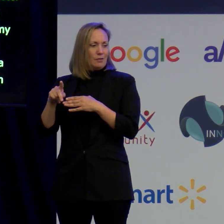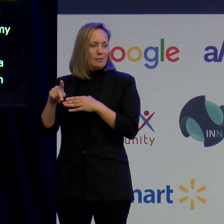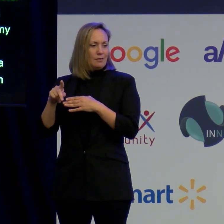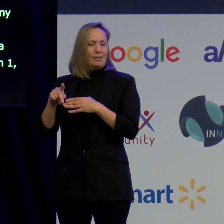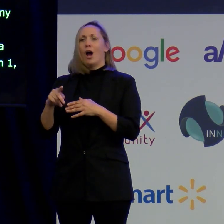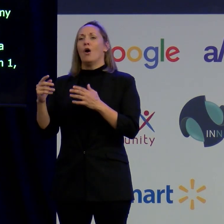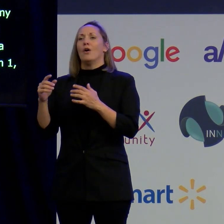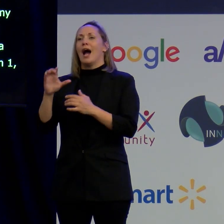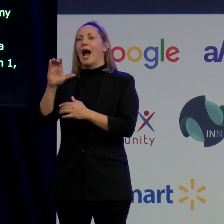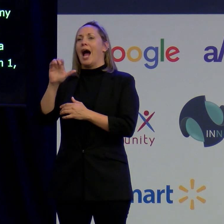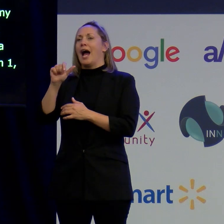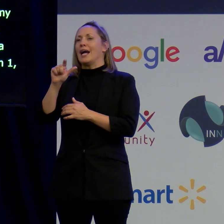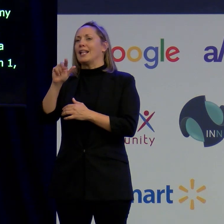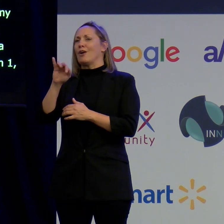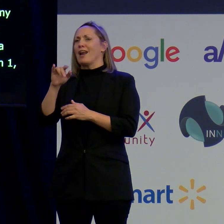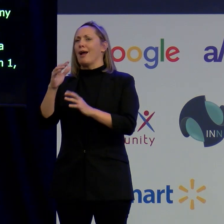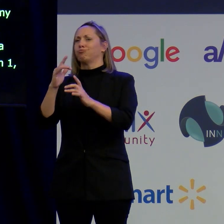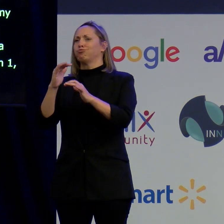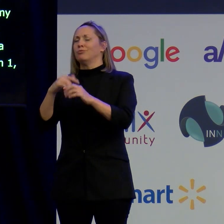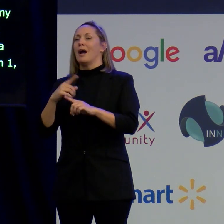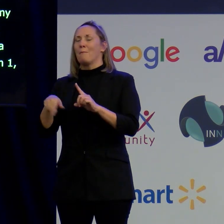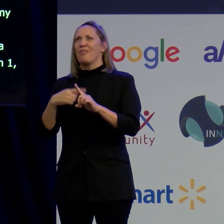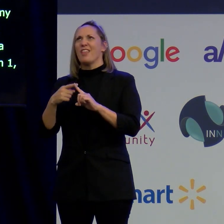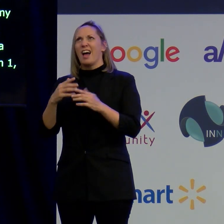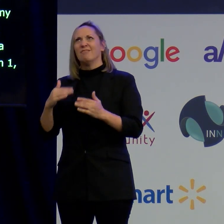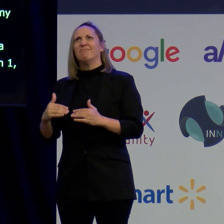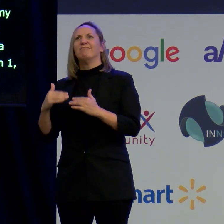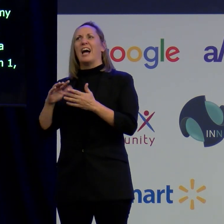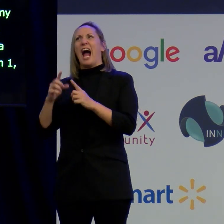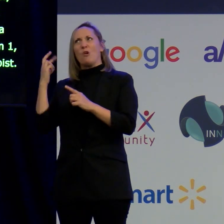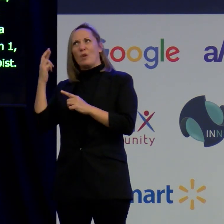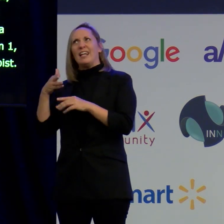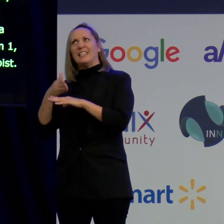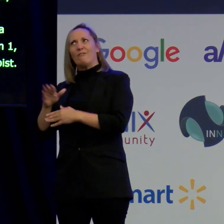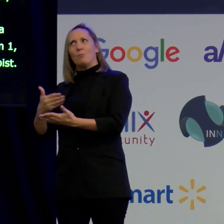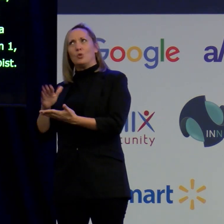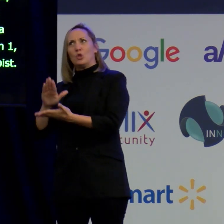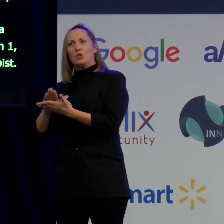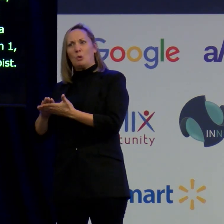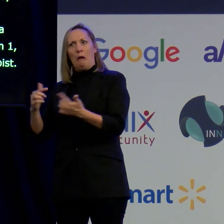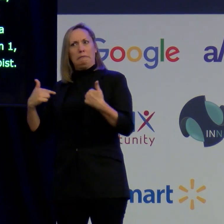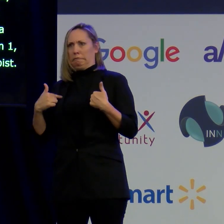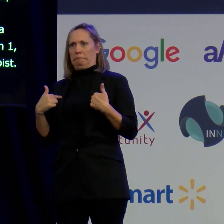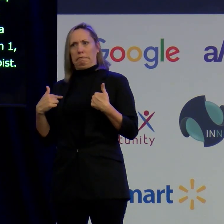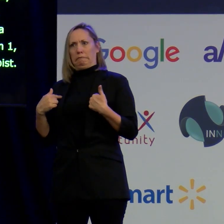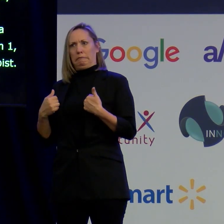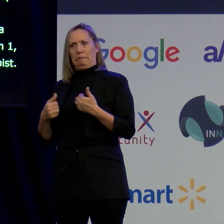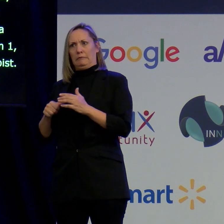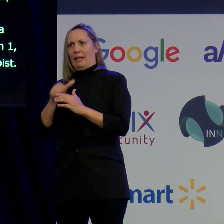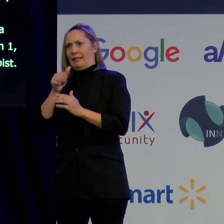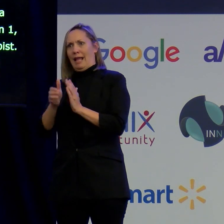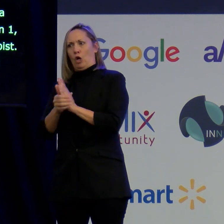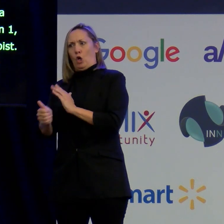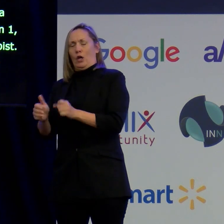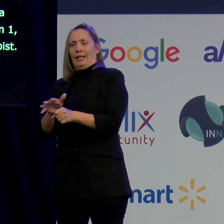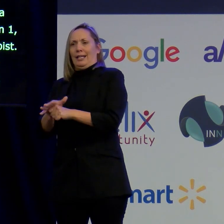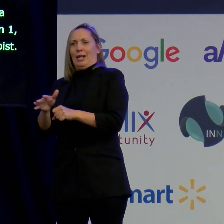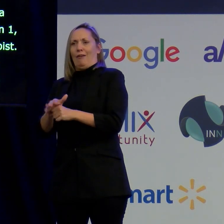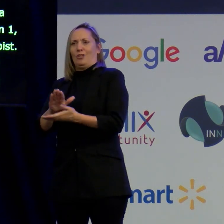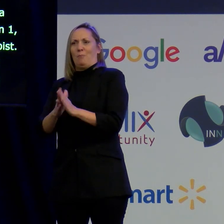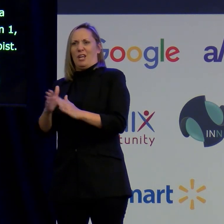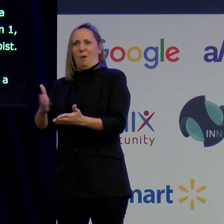was to be a music therapist when I realized after music school that I wasn't anywhere good enough to be a musician,